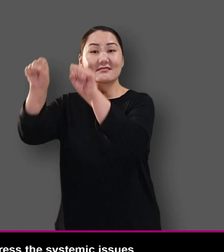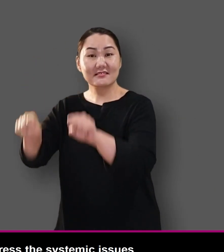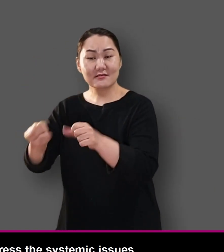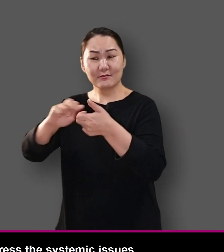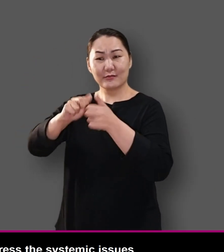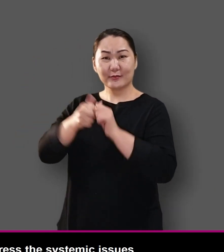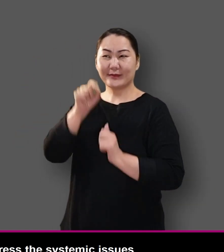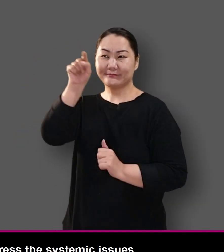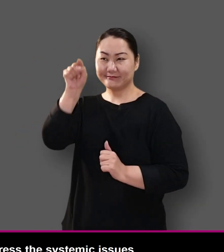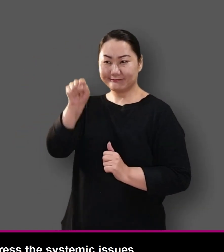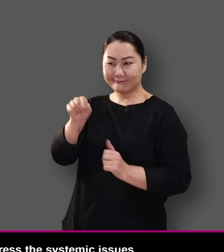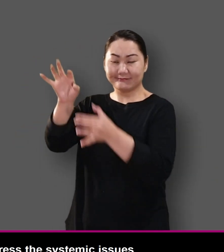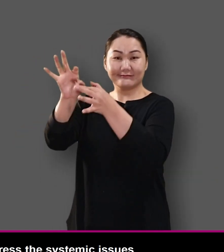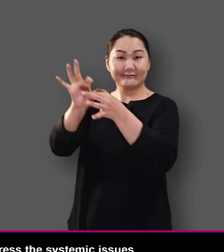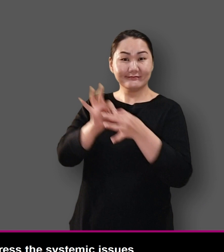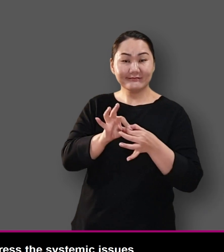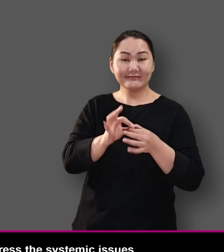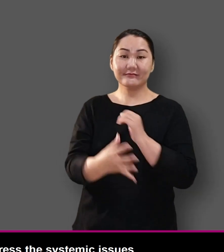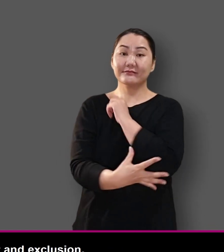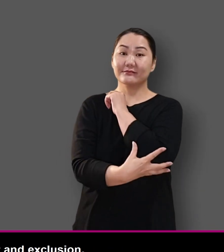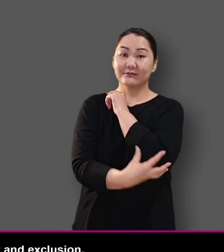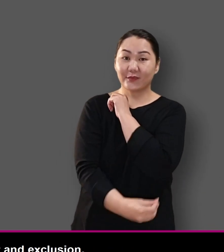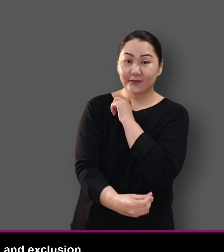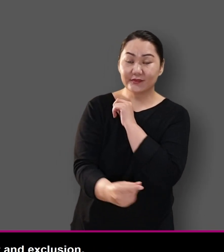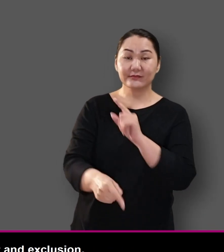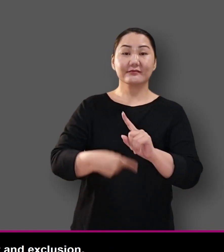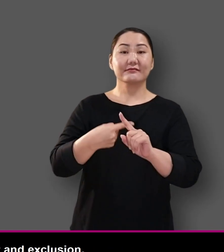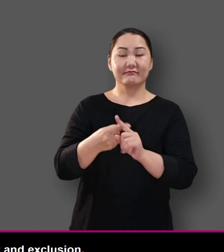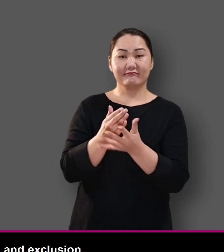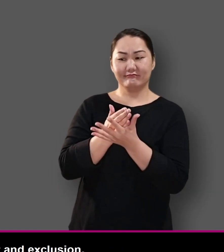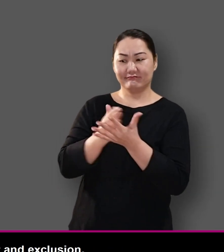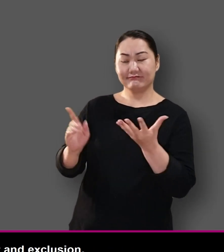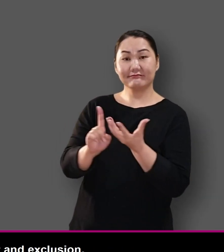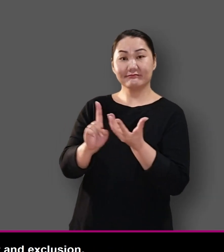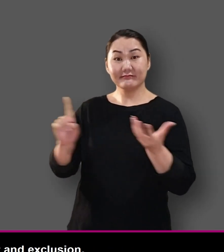to identify and address the systemic issues of poverty and exclusion